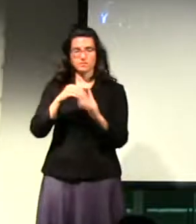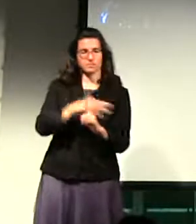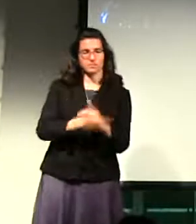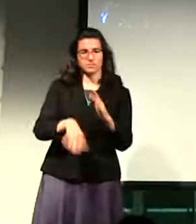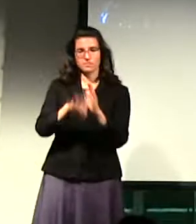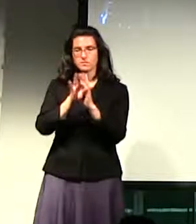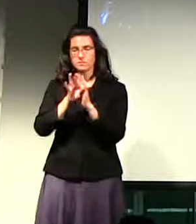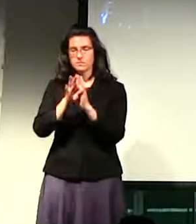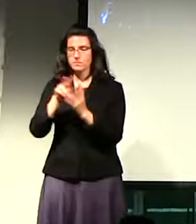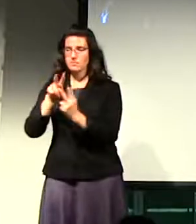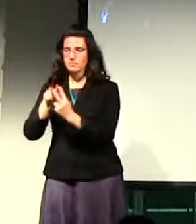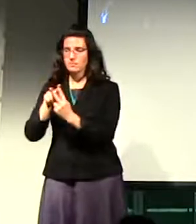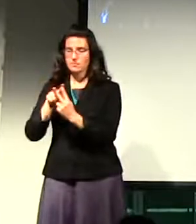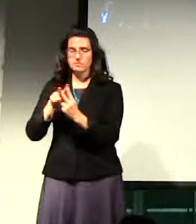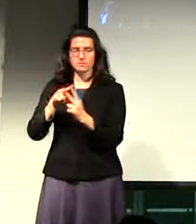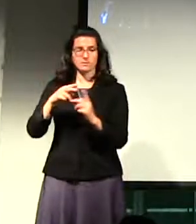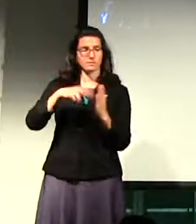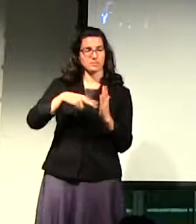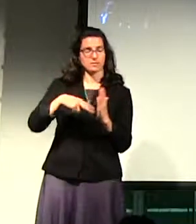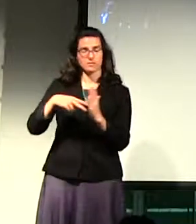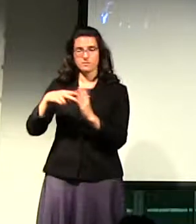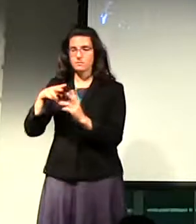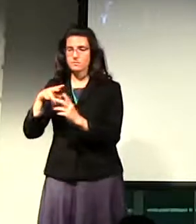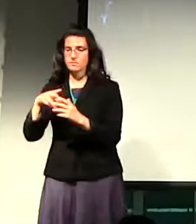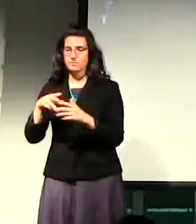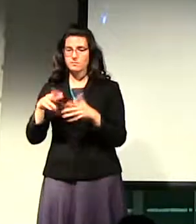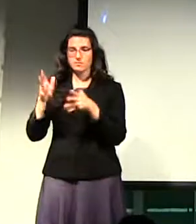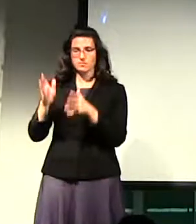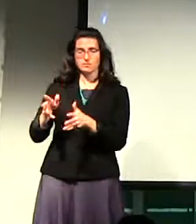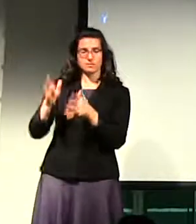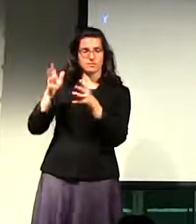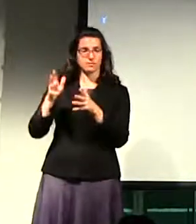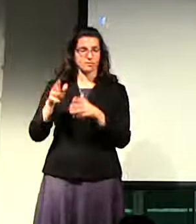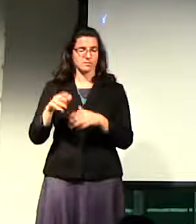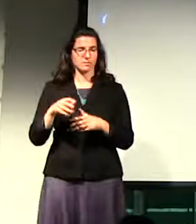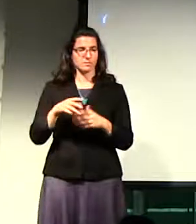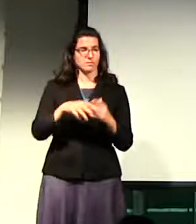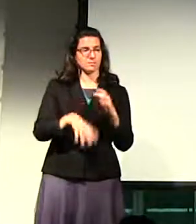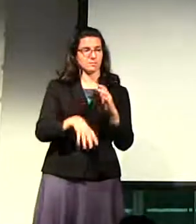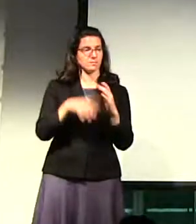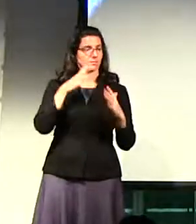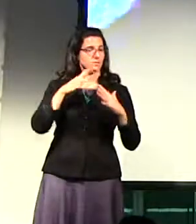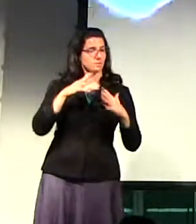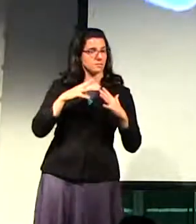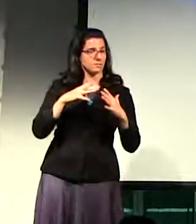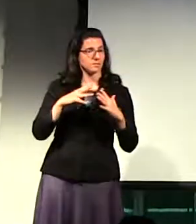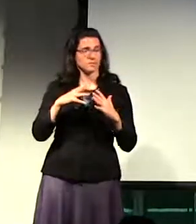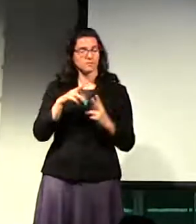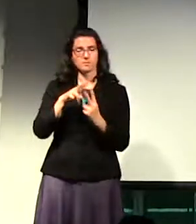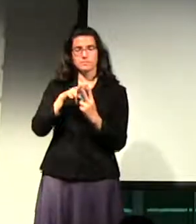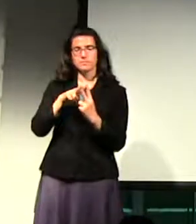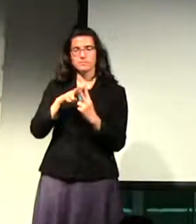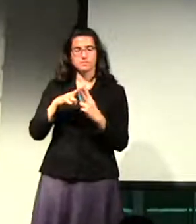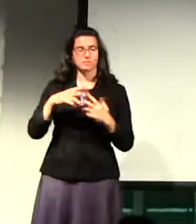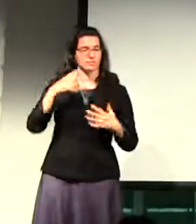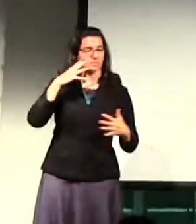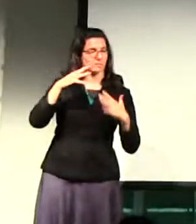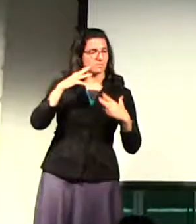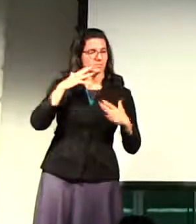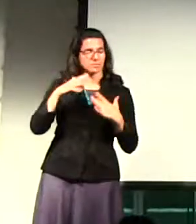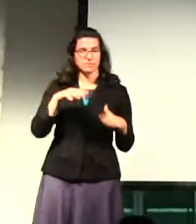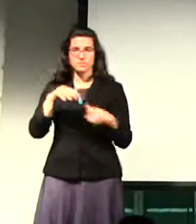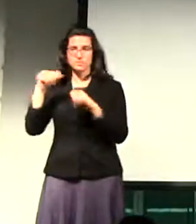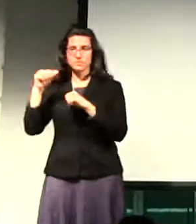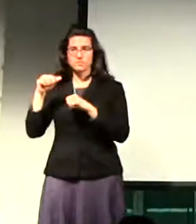shadow, founded, pairs, leaf, founded, pair, leaf, founded, pair, leaf, founded, leaf, founded, behind, leaf, founded,